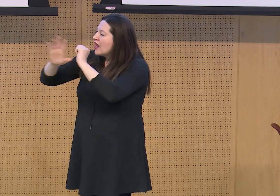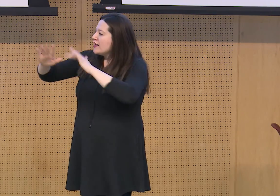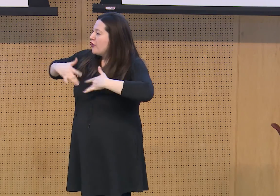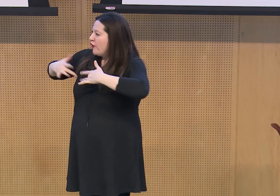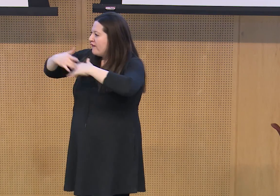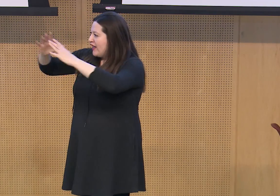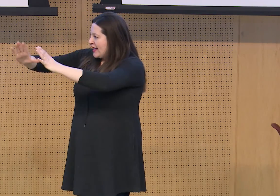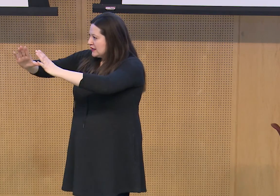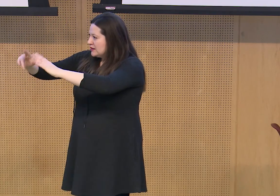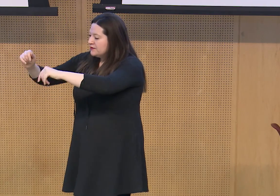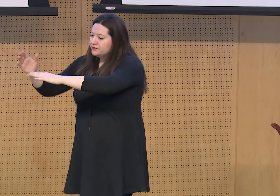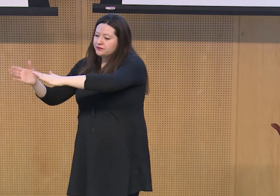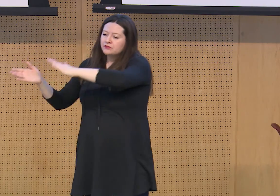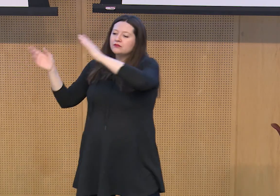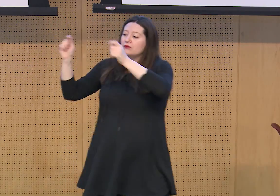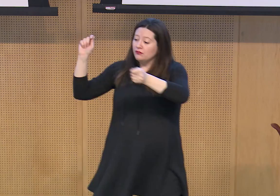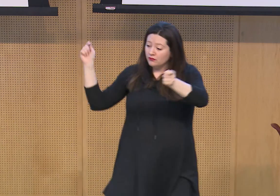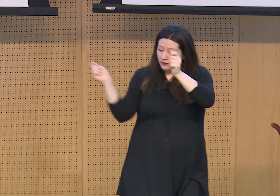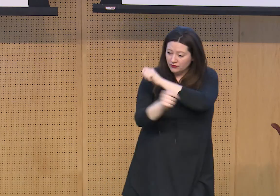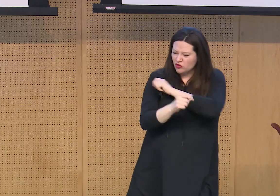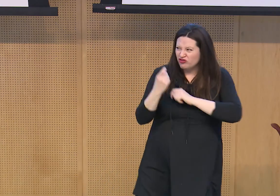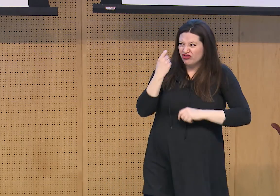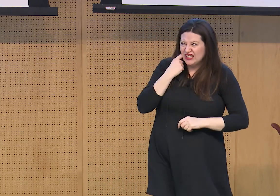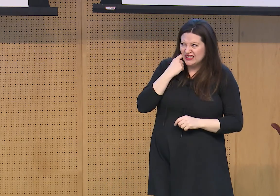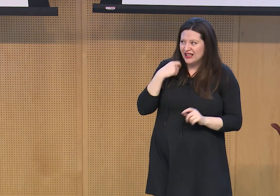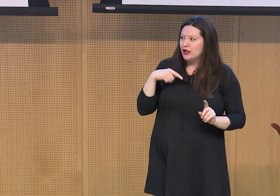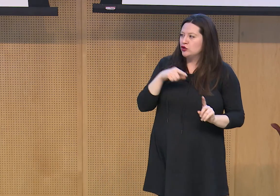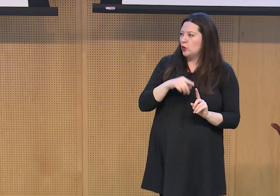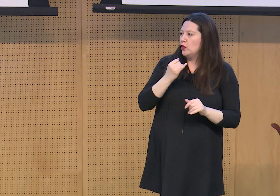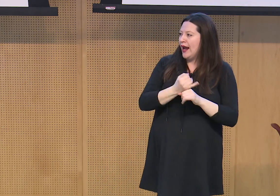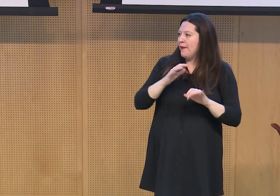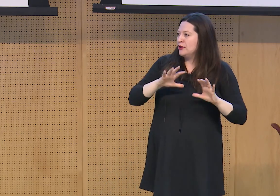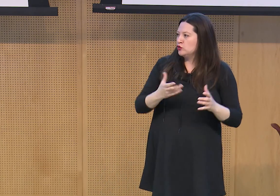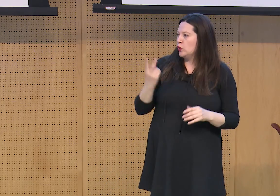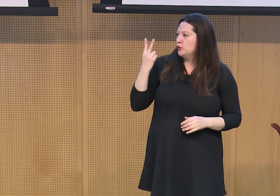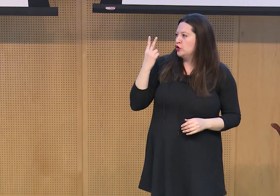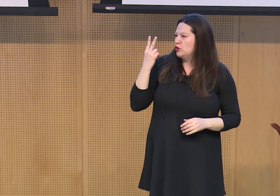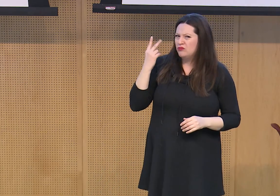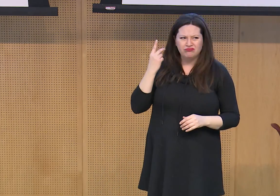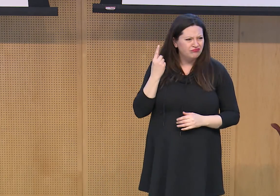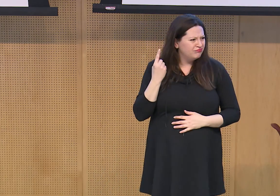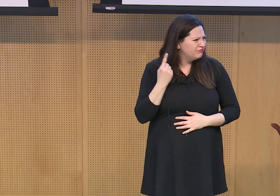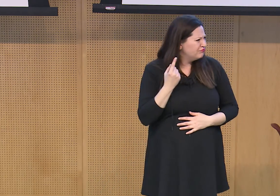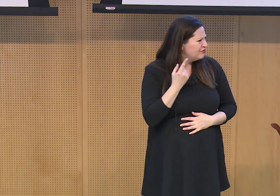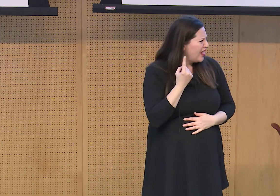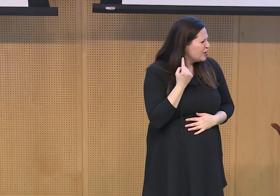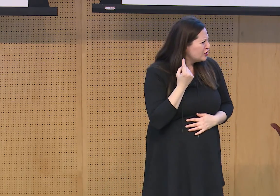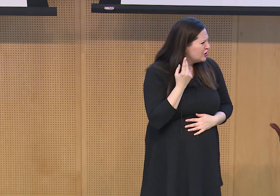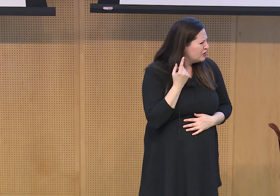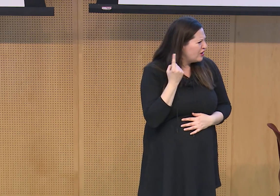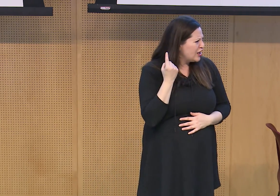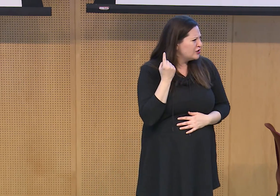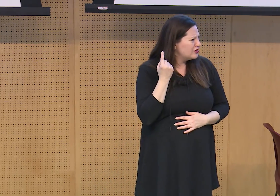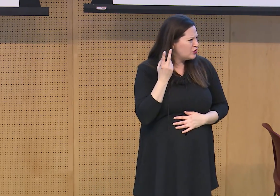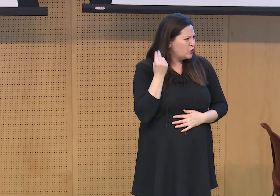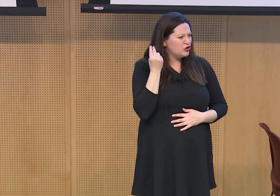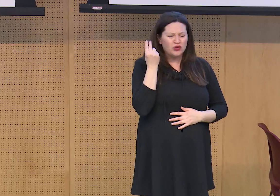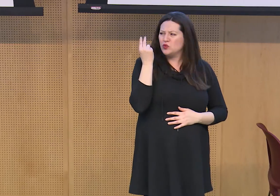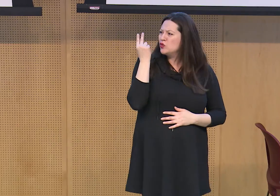all in one software system. So recently it changed to campus groups. Was that last year? 2 years